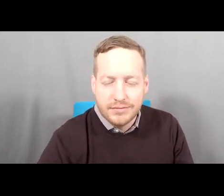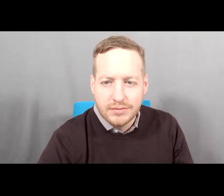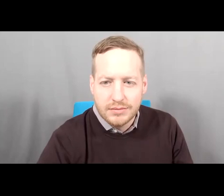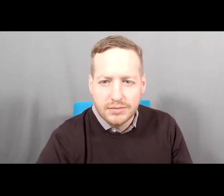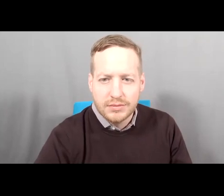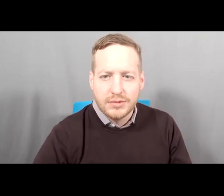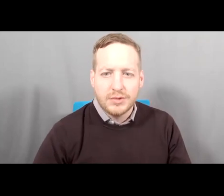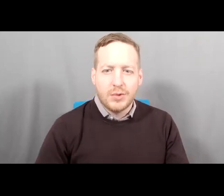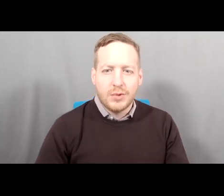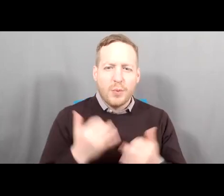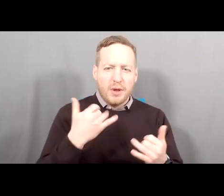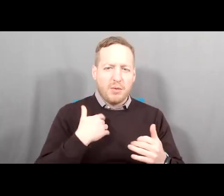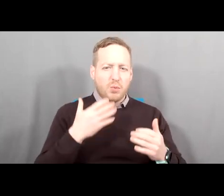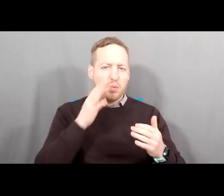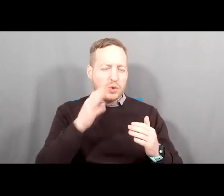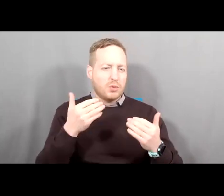Okay.